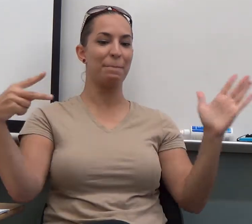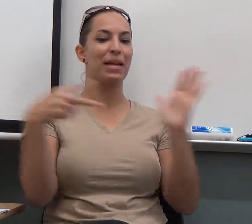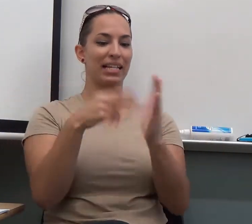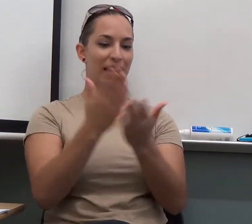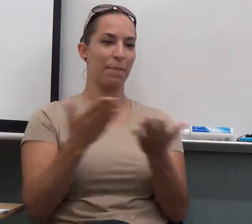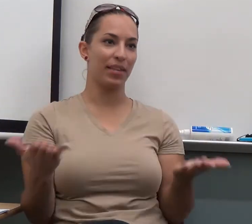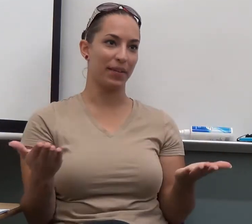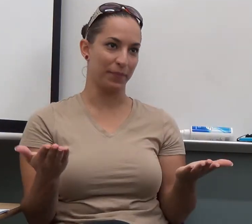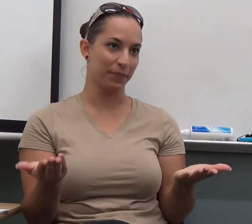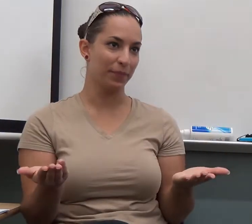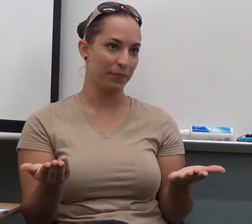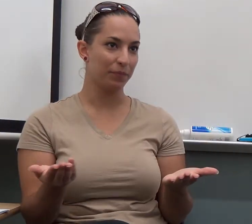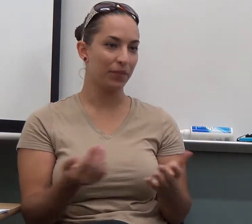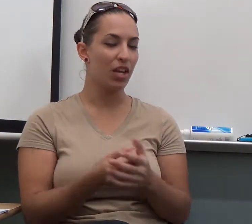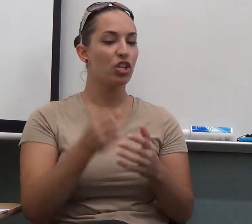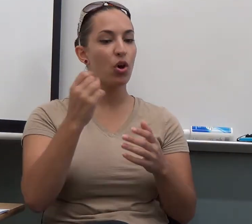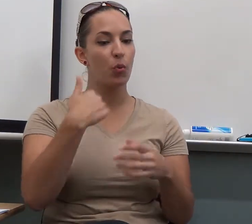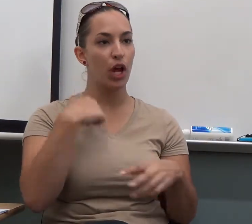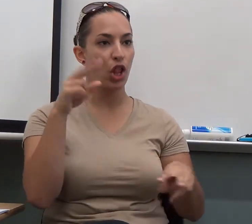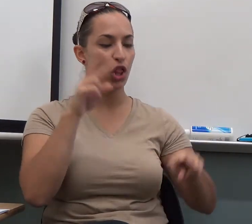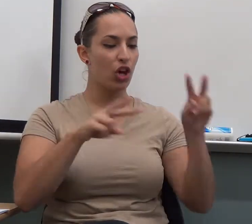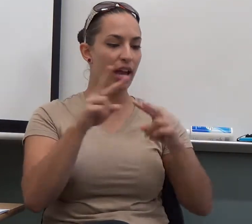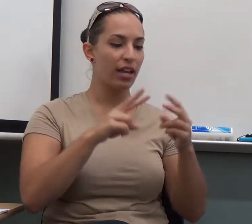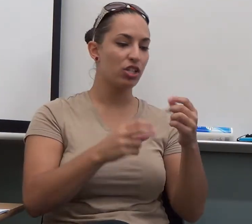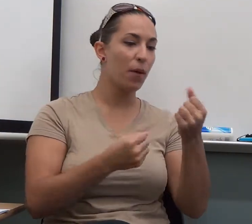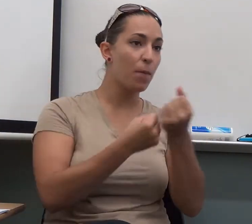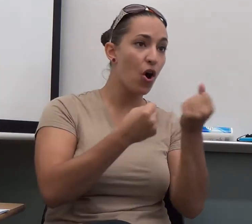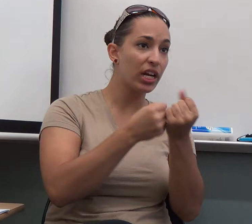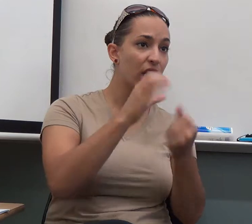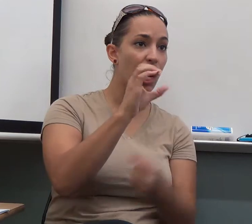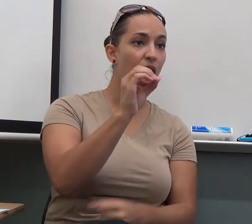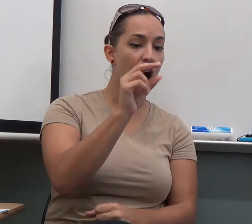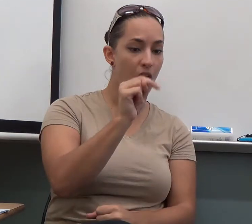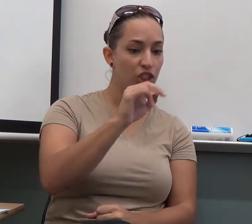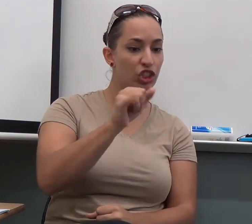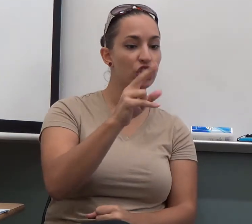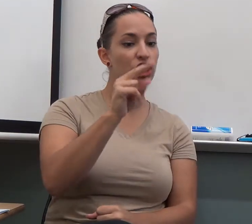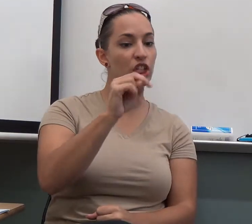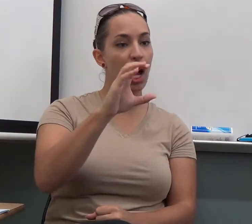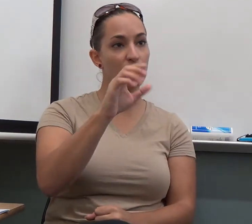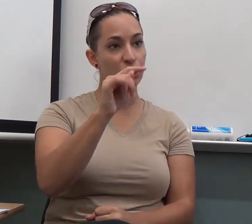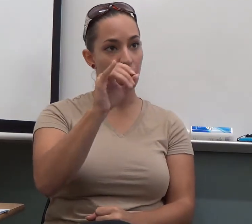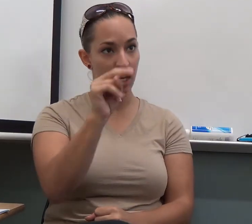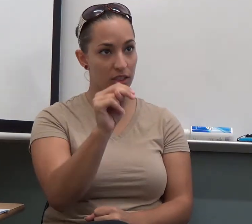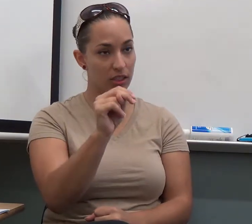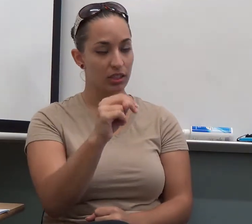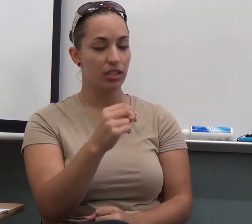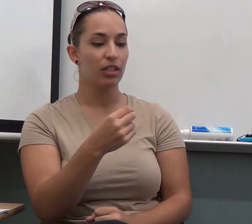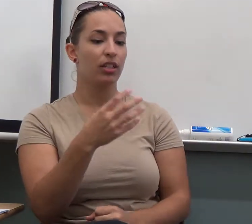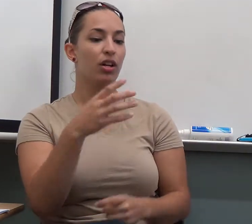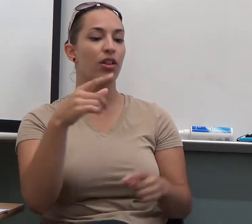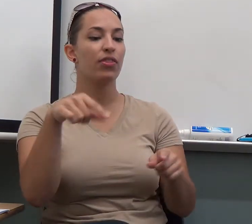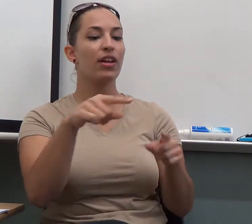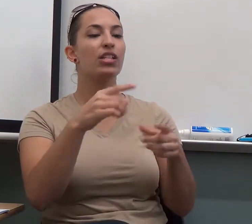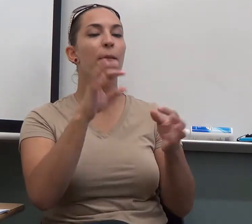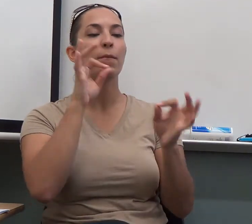subordinating conjunctions and coordinating conjunctions, it's a perfect transition because we have to see that there